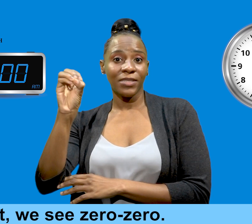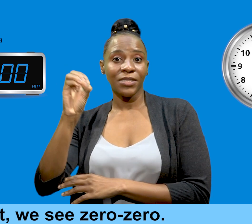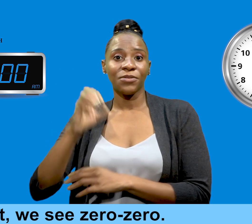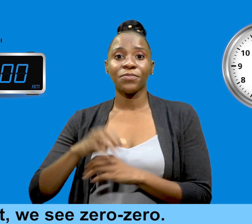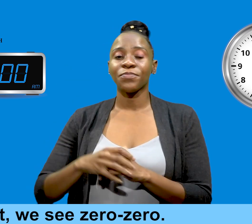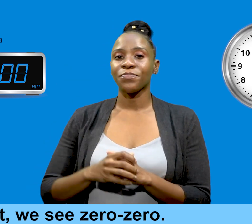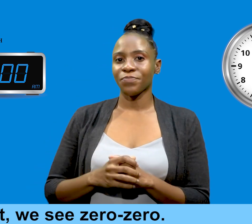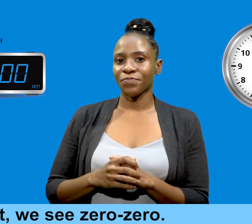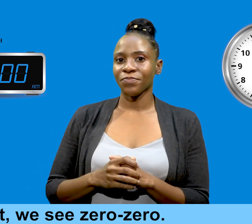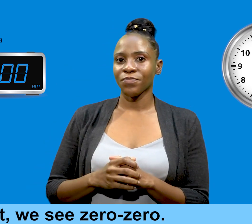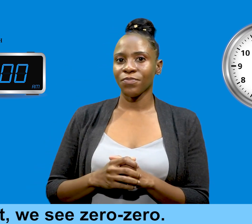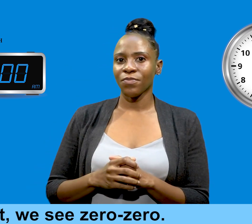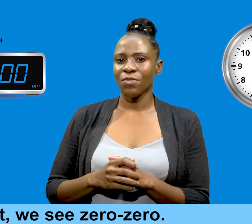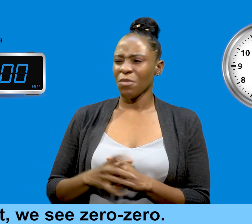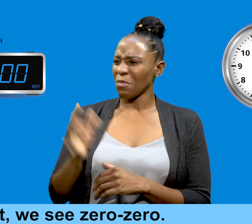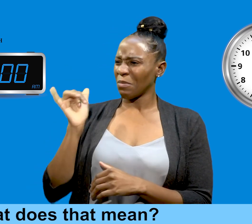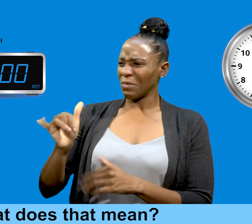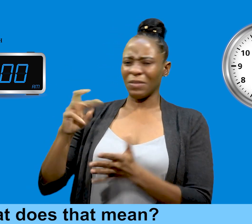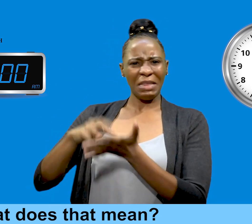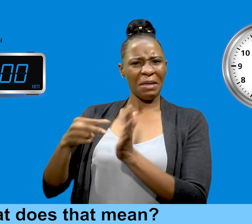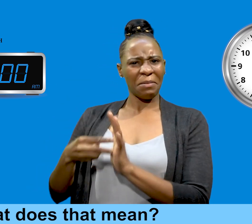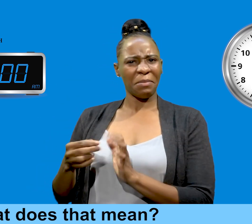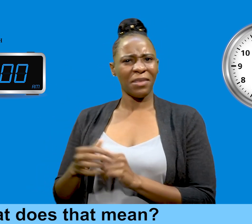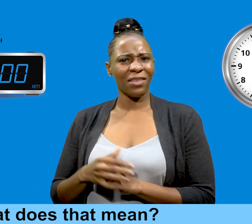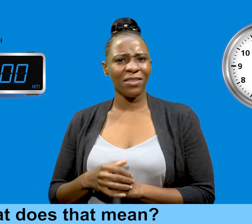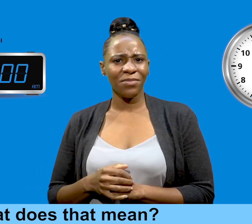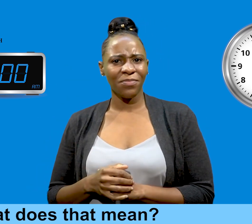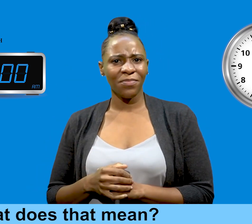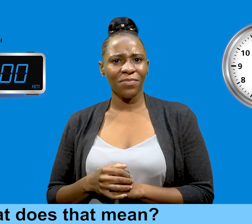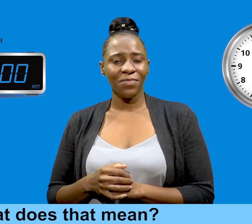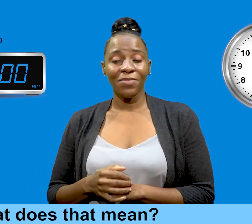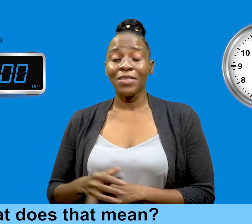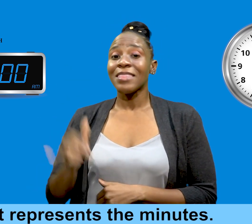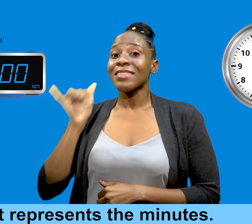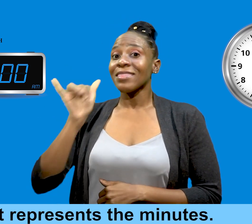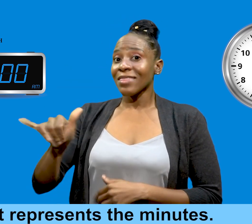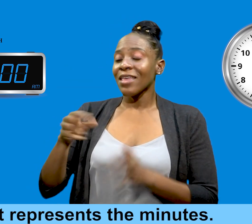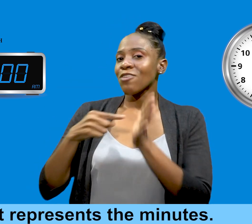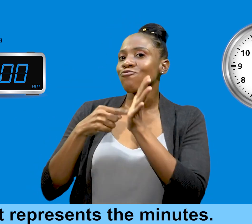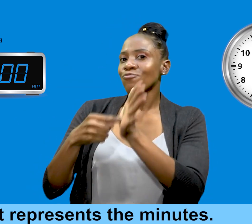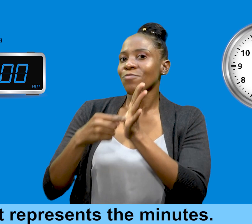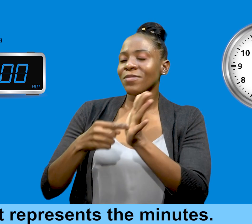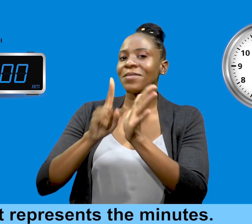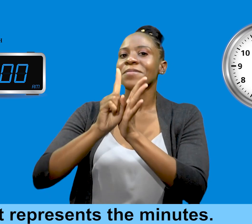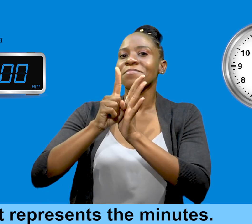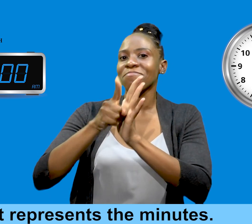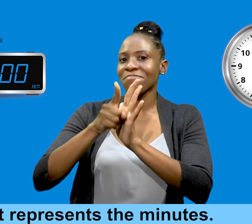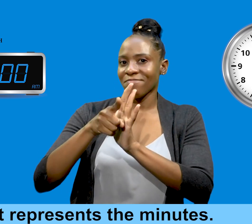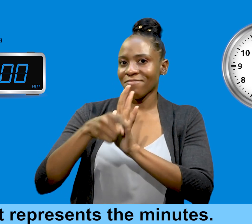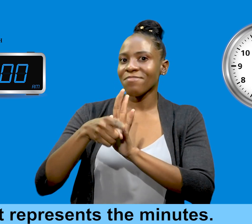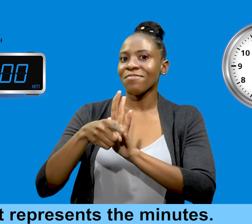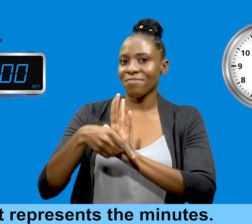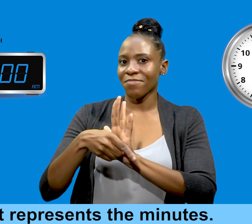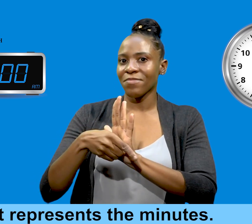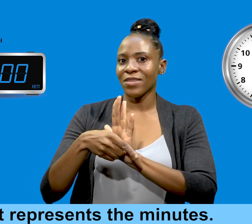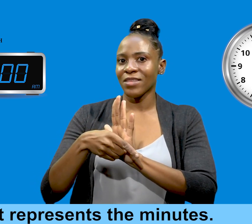we see 00. What does that mean? That represents the